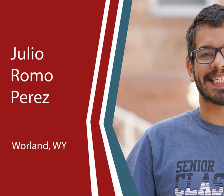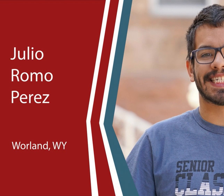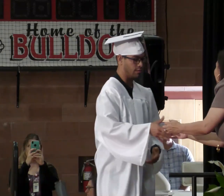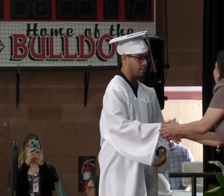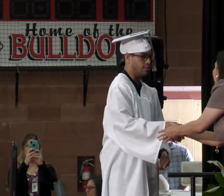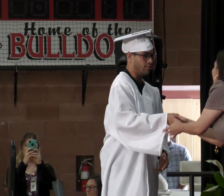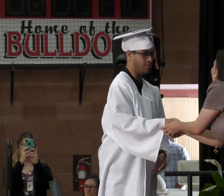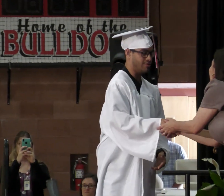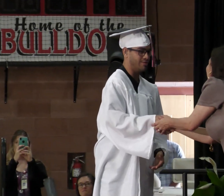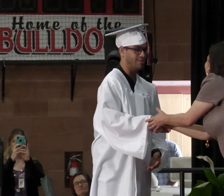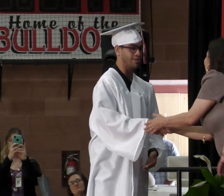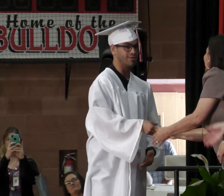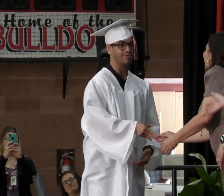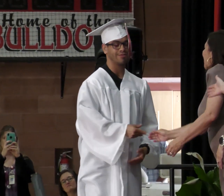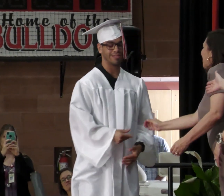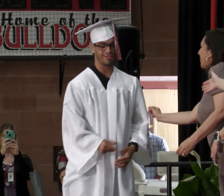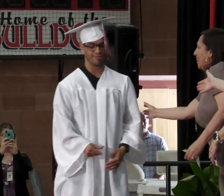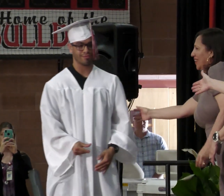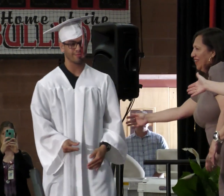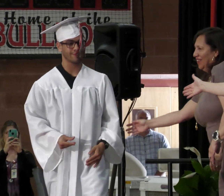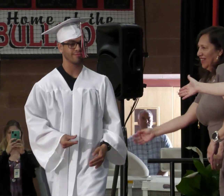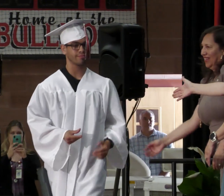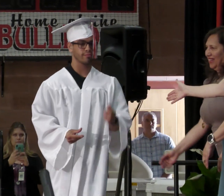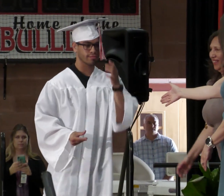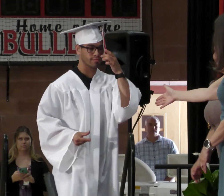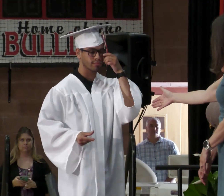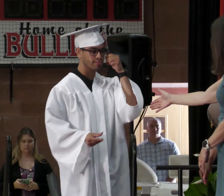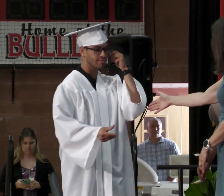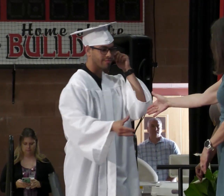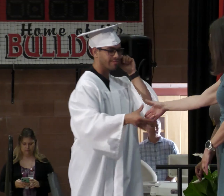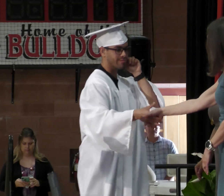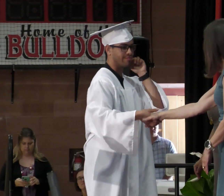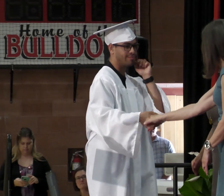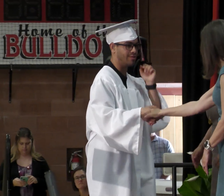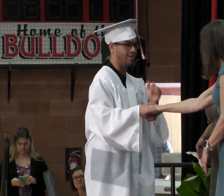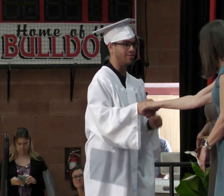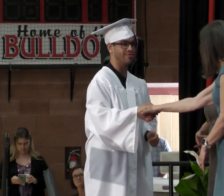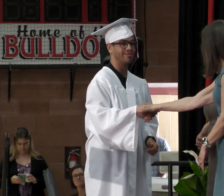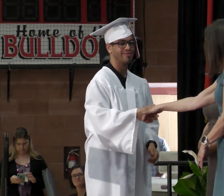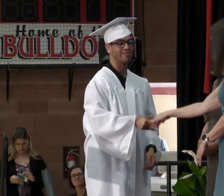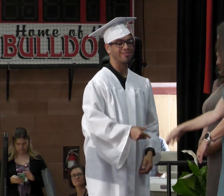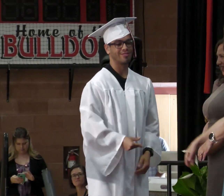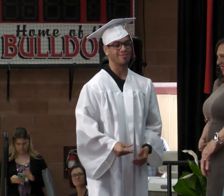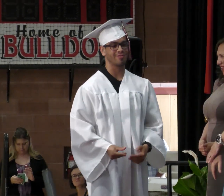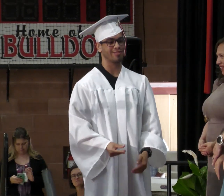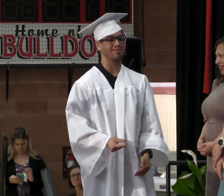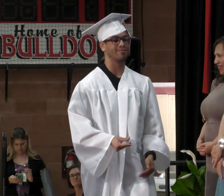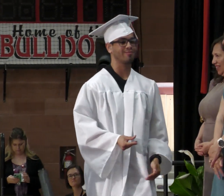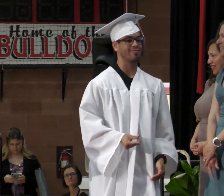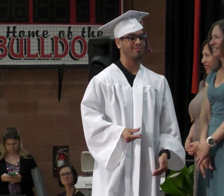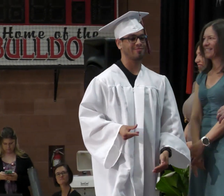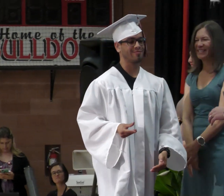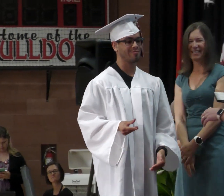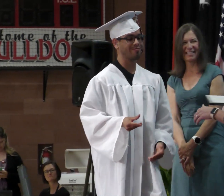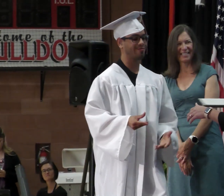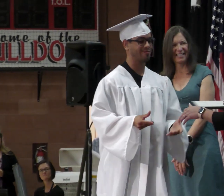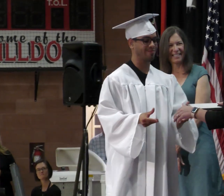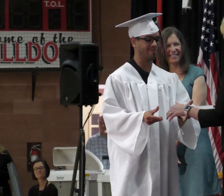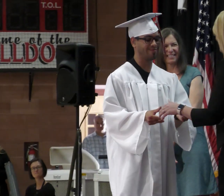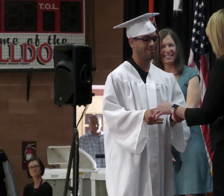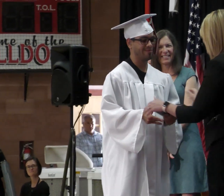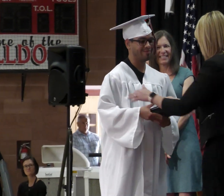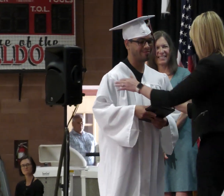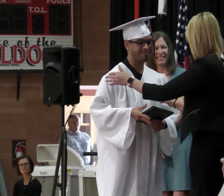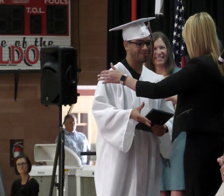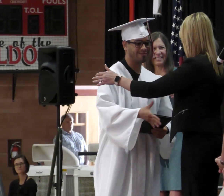He's shaking the hand He's Yolanda Moving forward Shaking the hand of Michelle Next he's got Miss Tara